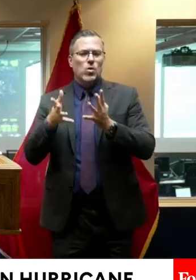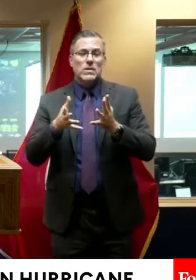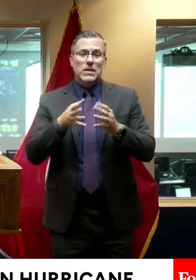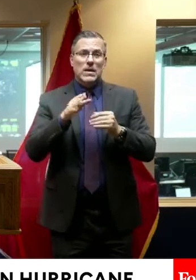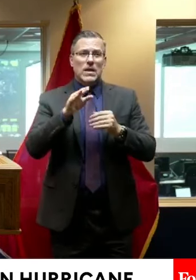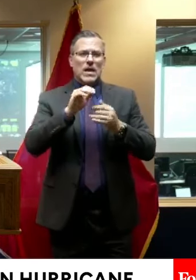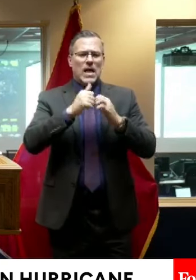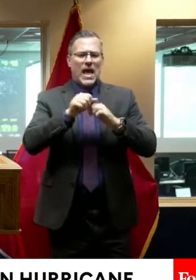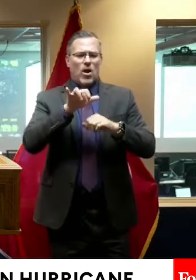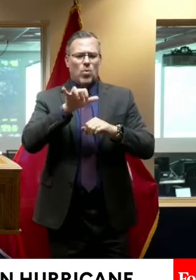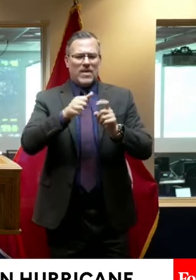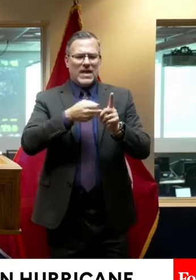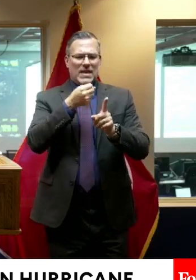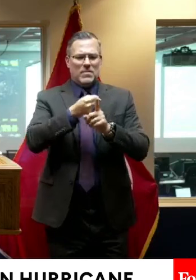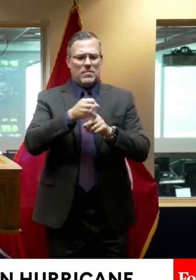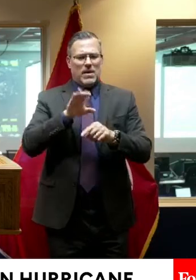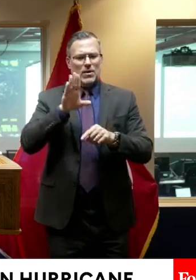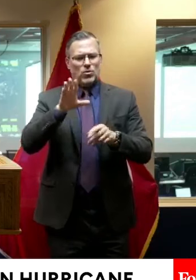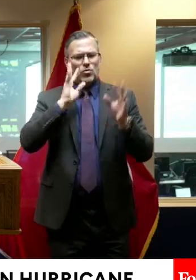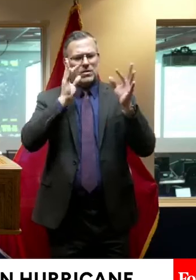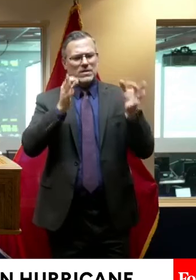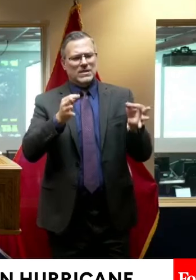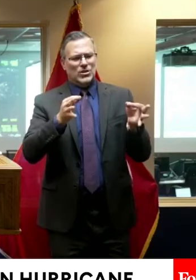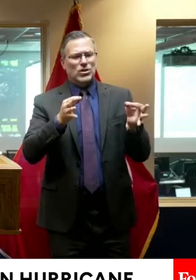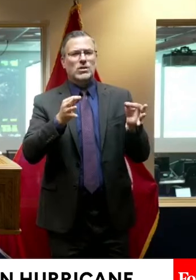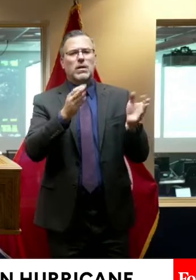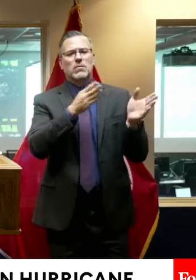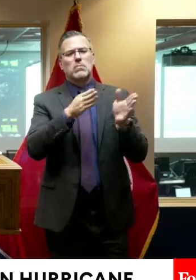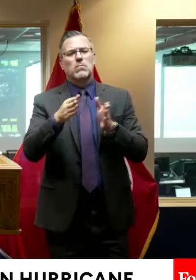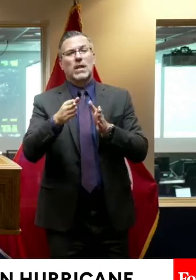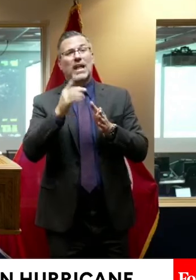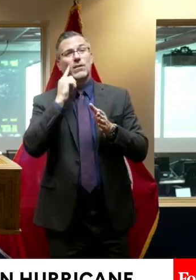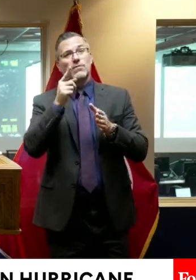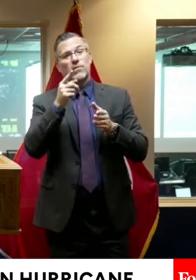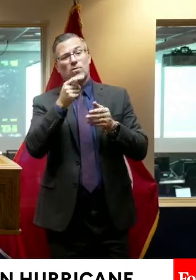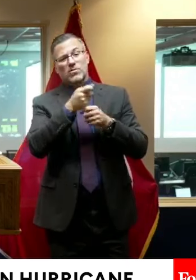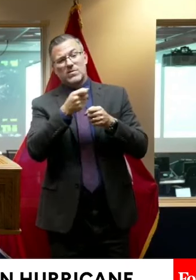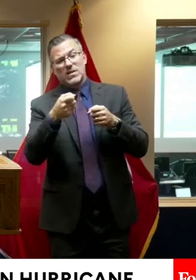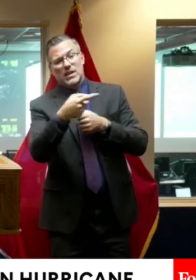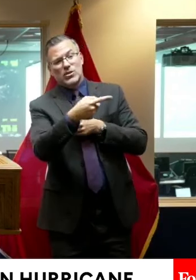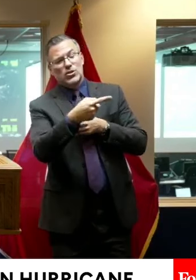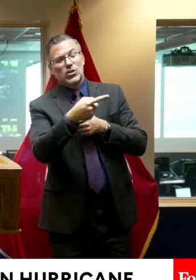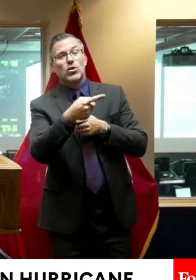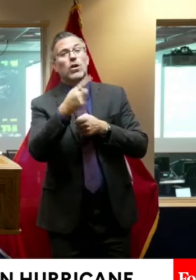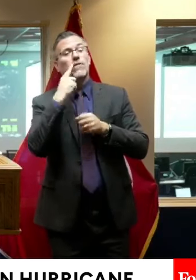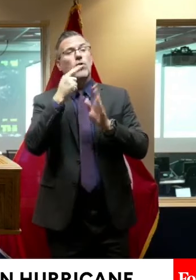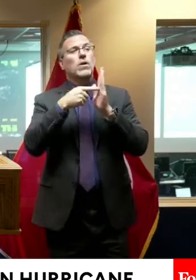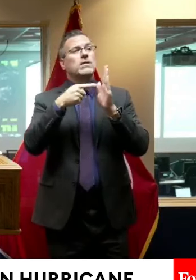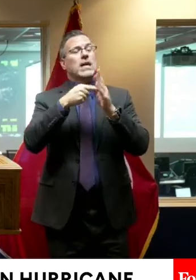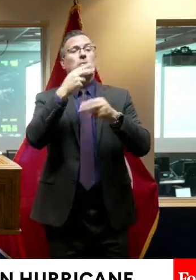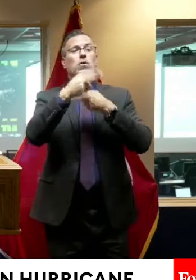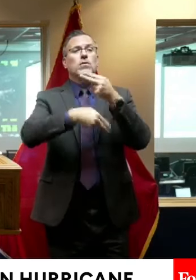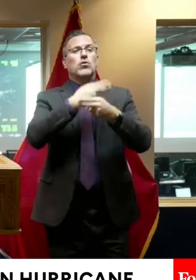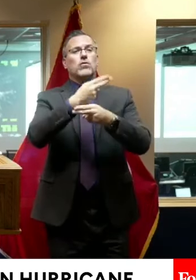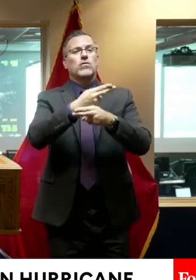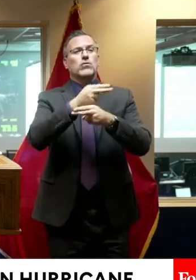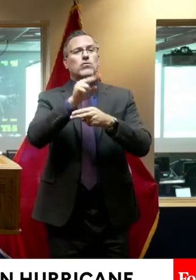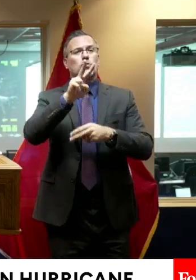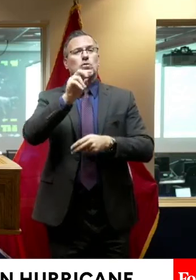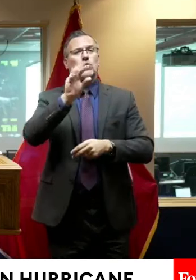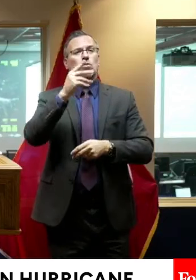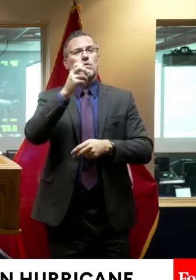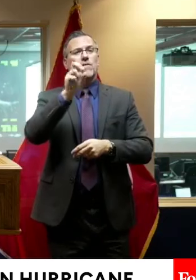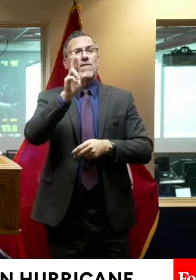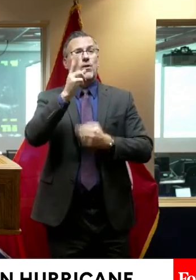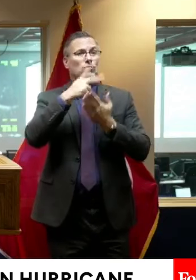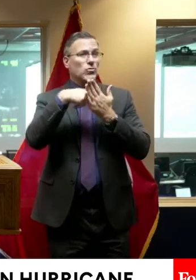initiatives next year? For instance, the universal voucher program, and would you be even